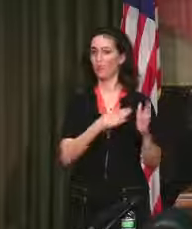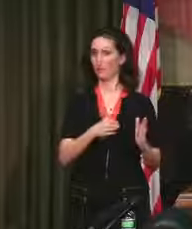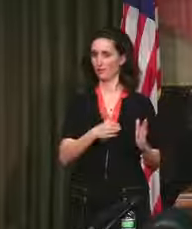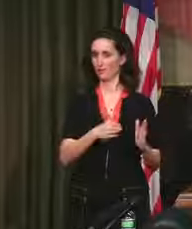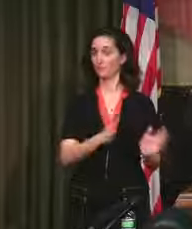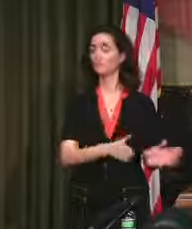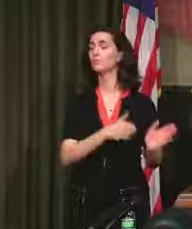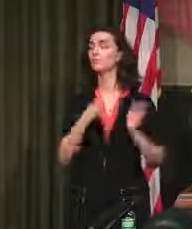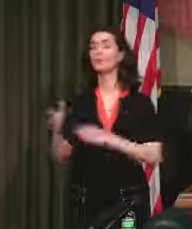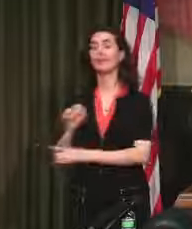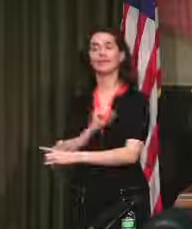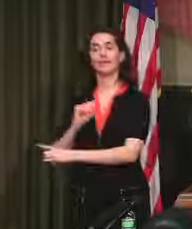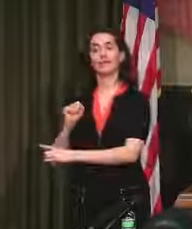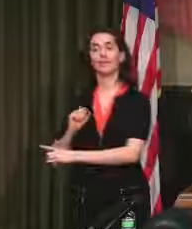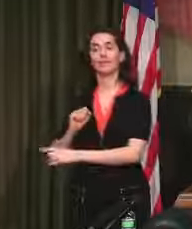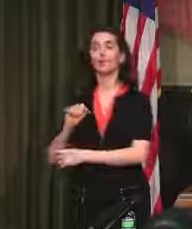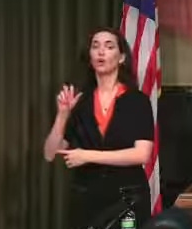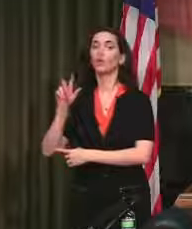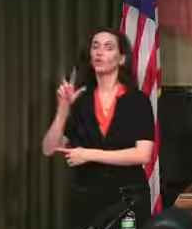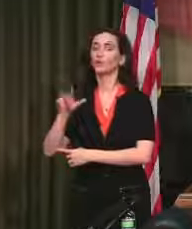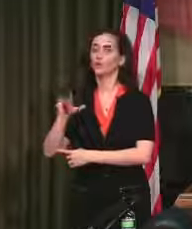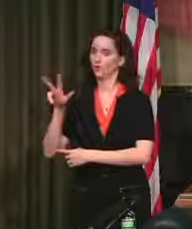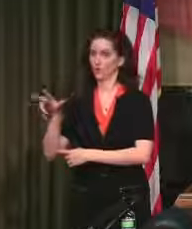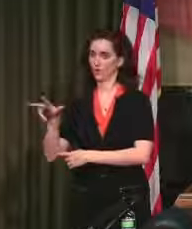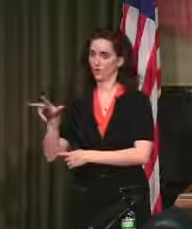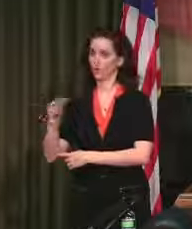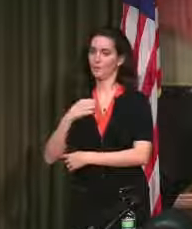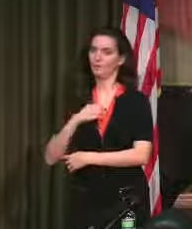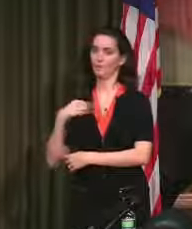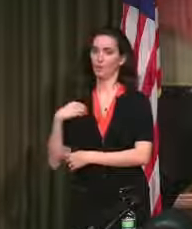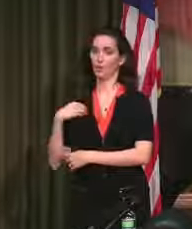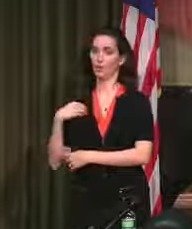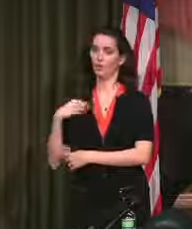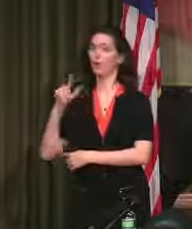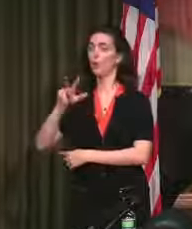In the Senate, 33 members out of 39.